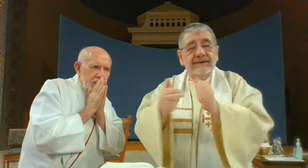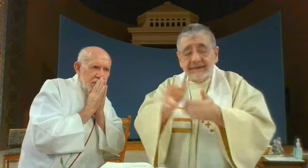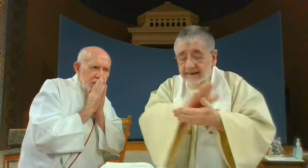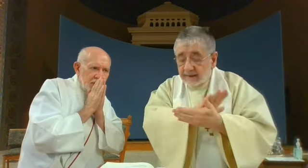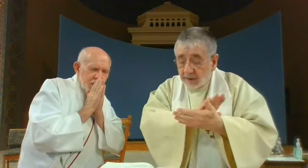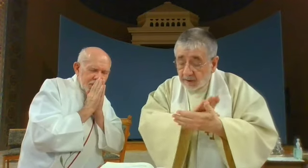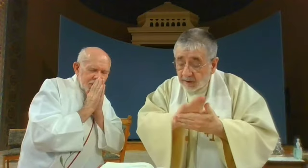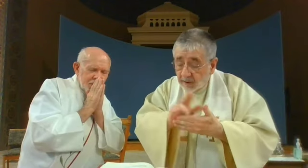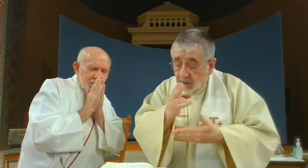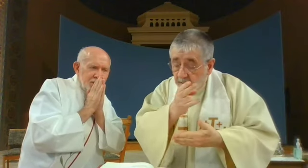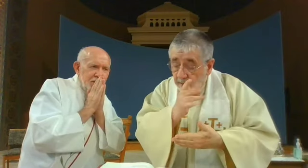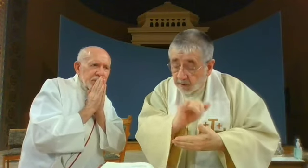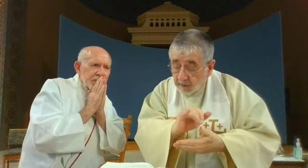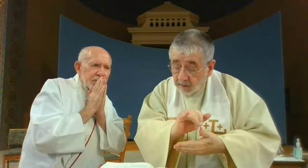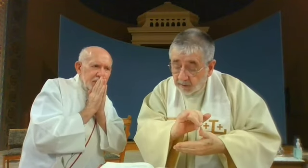of Sanctification